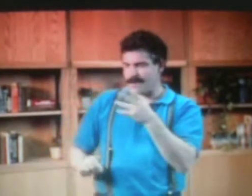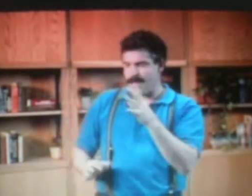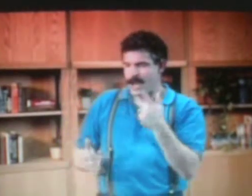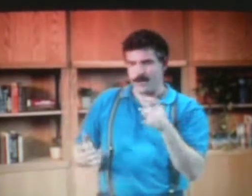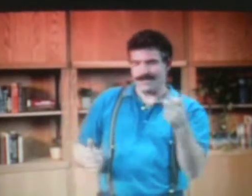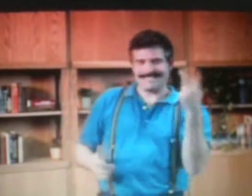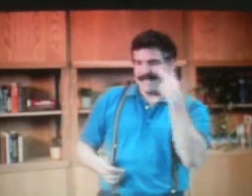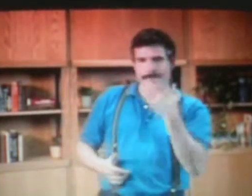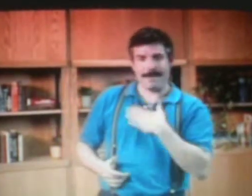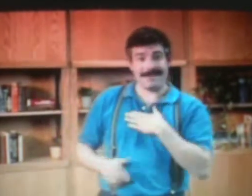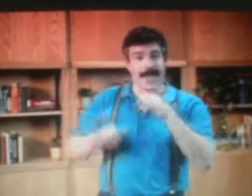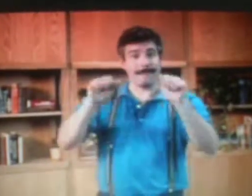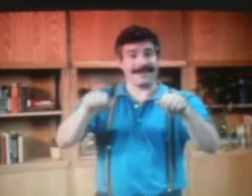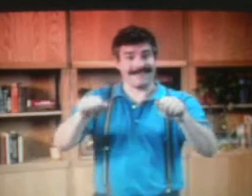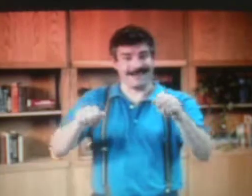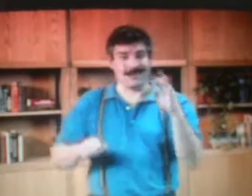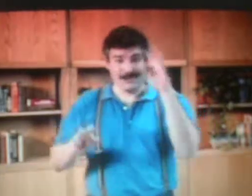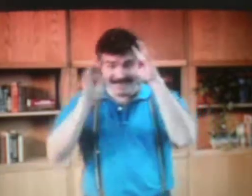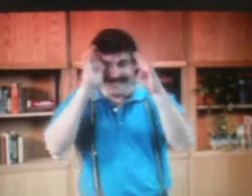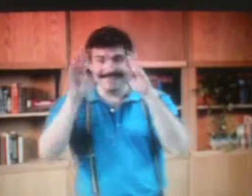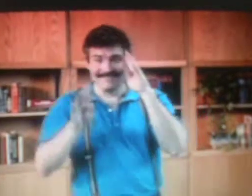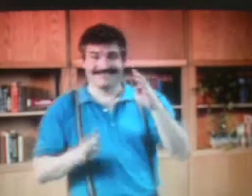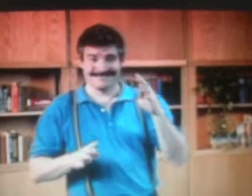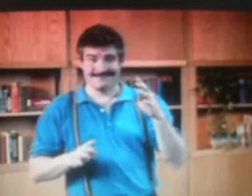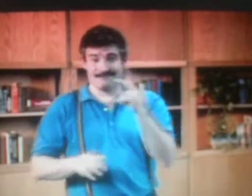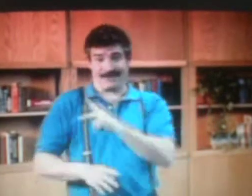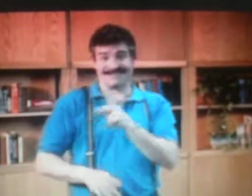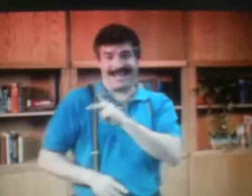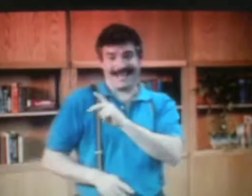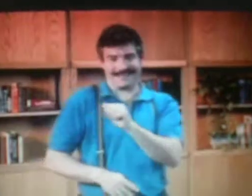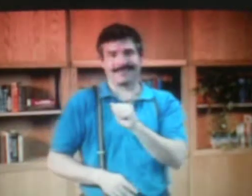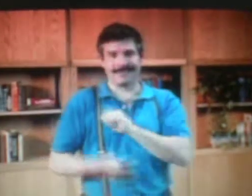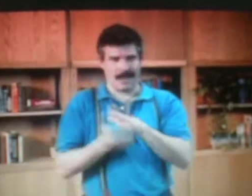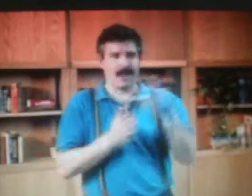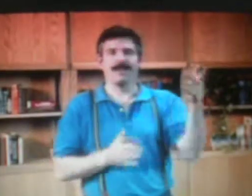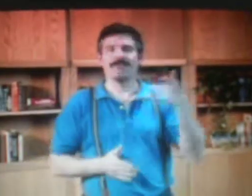and my creativity,